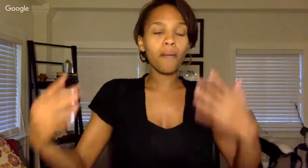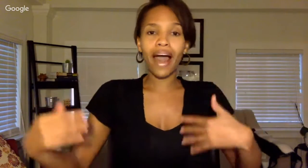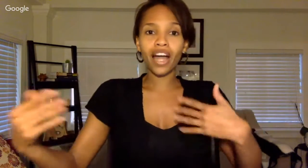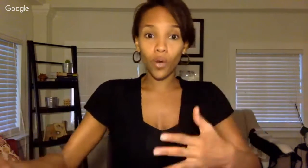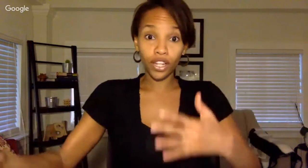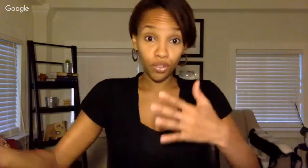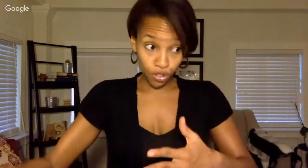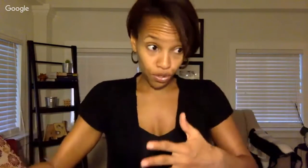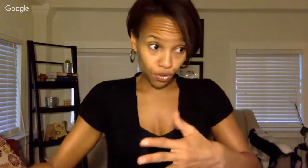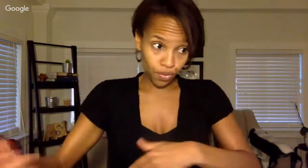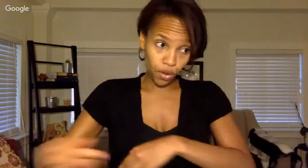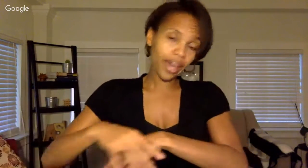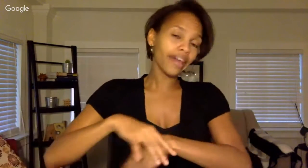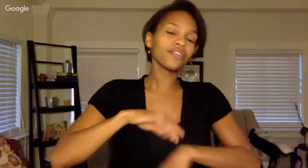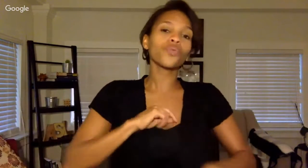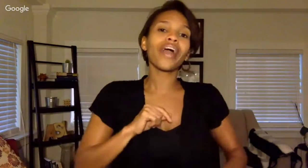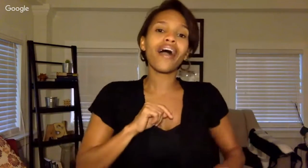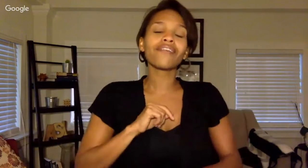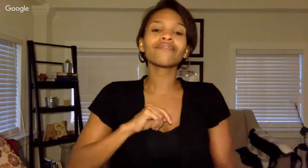back when you do. Okay, so we have